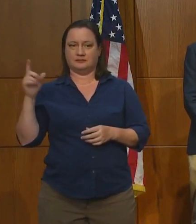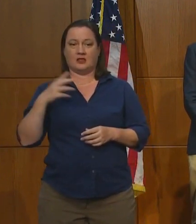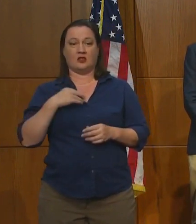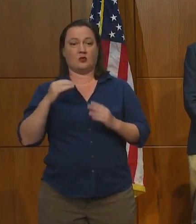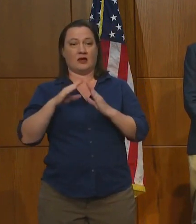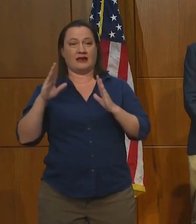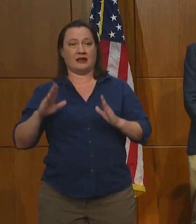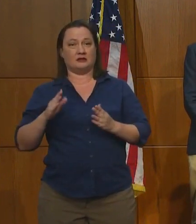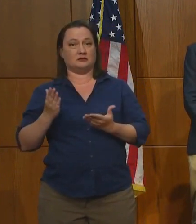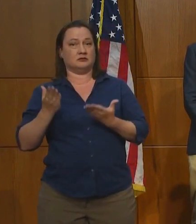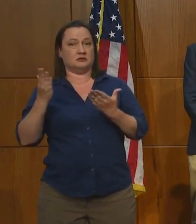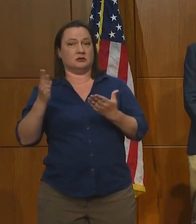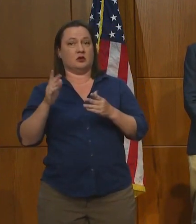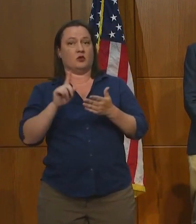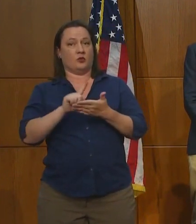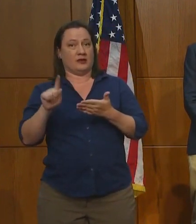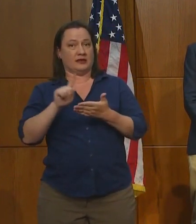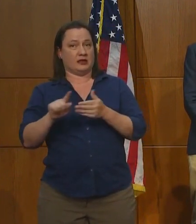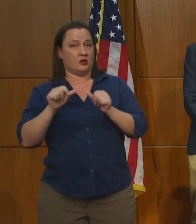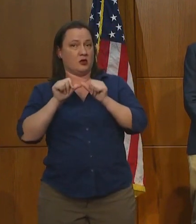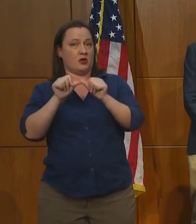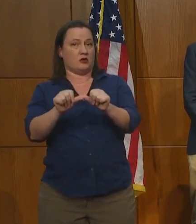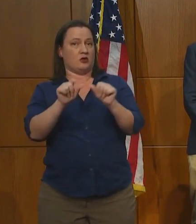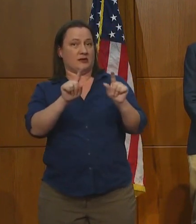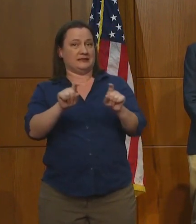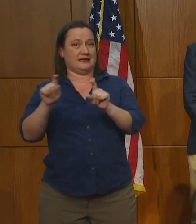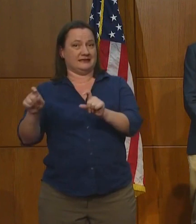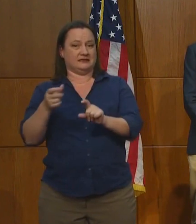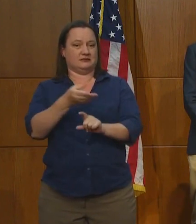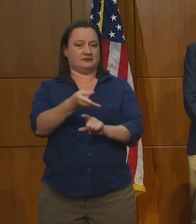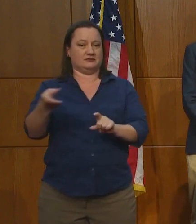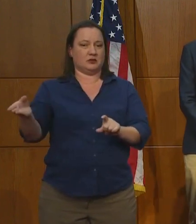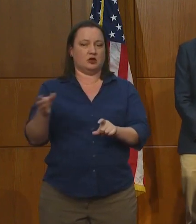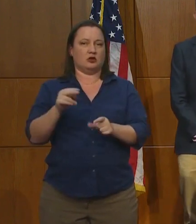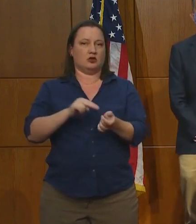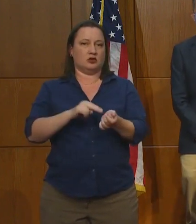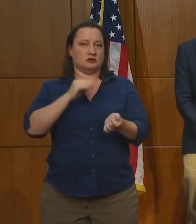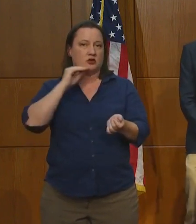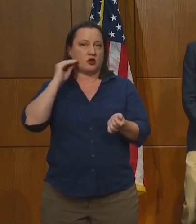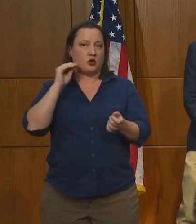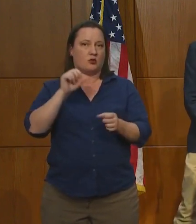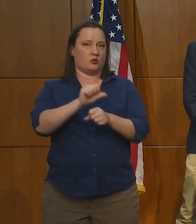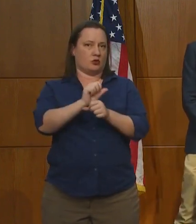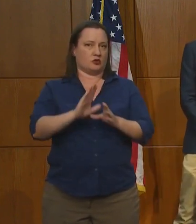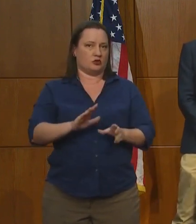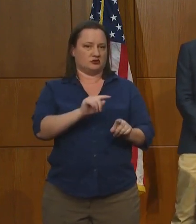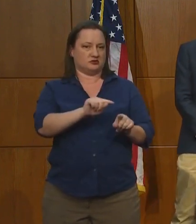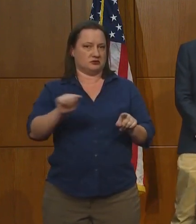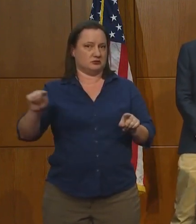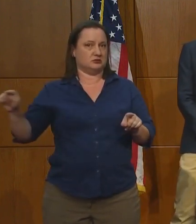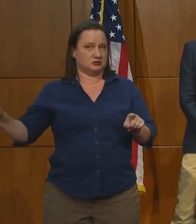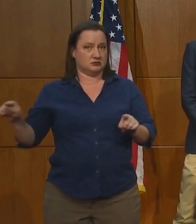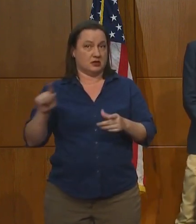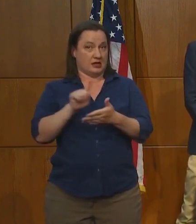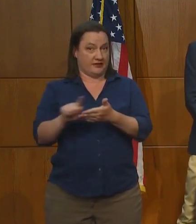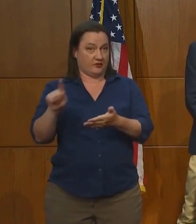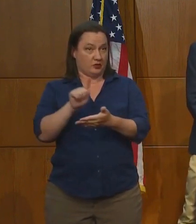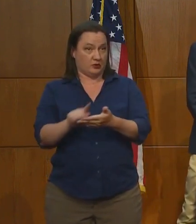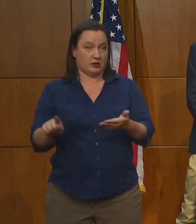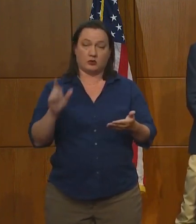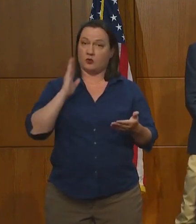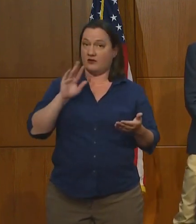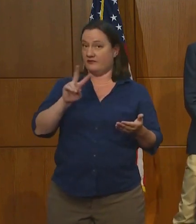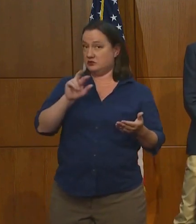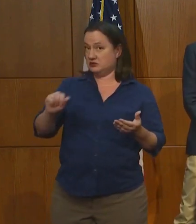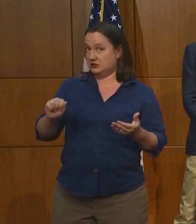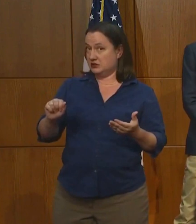there be weekly ongoing testing of nursing home employees. Right. Is that something Virginia's going to try and